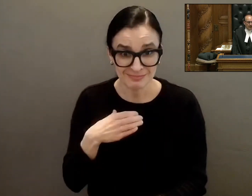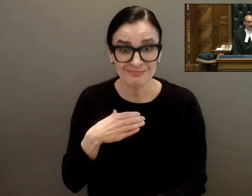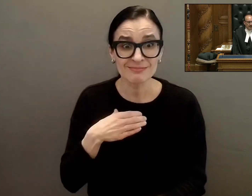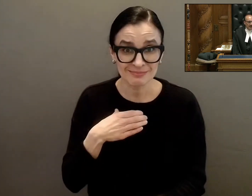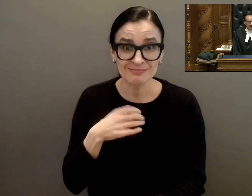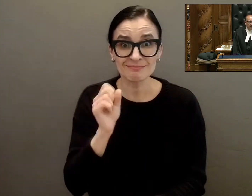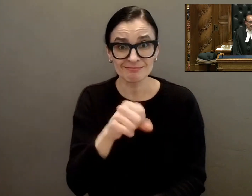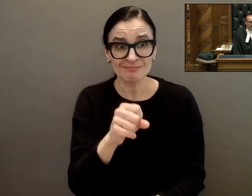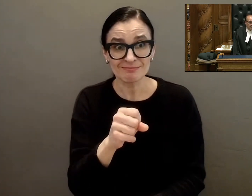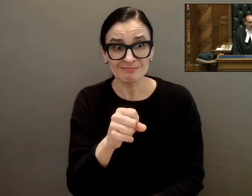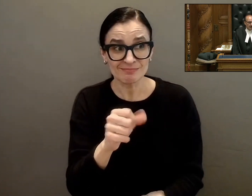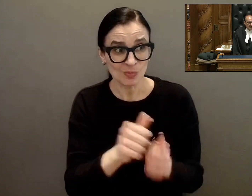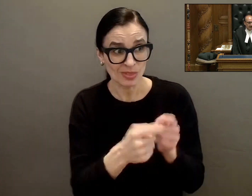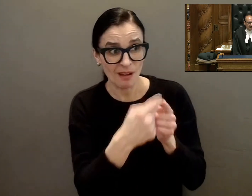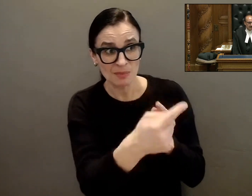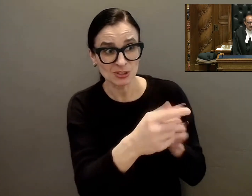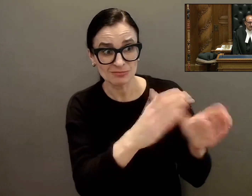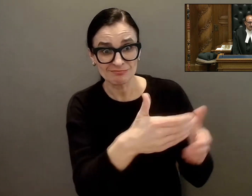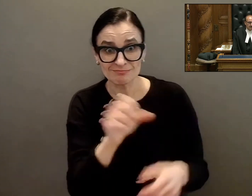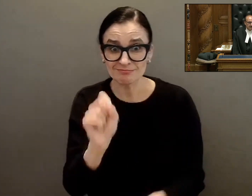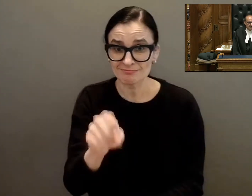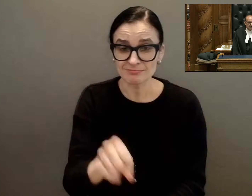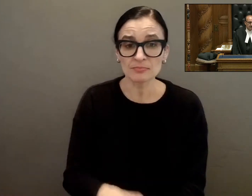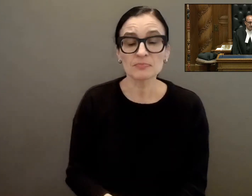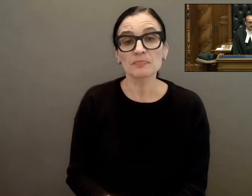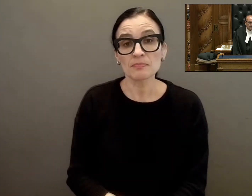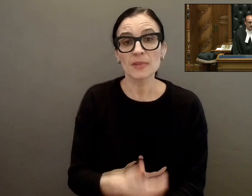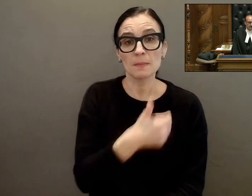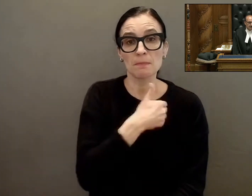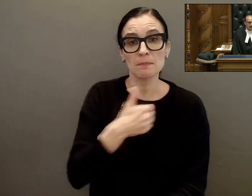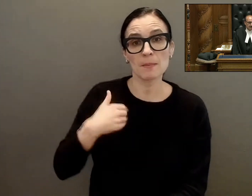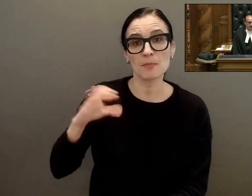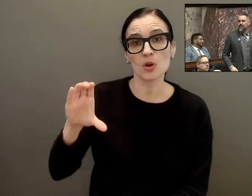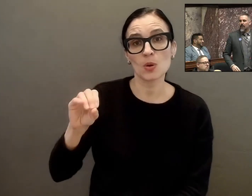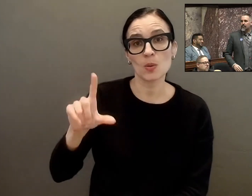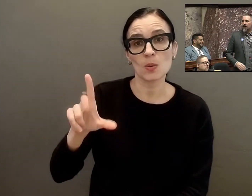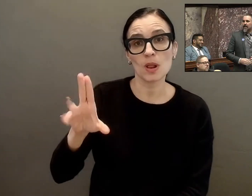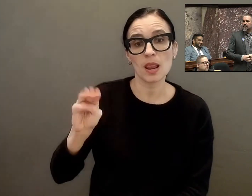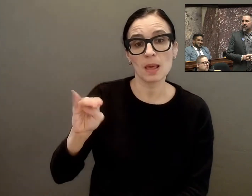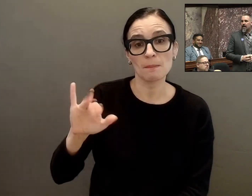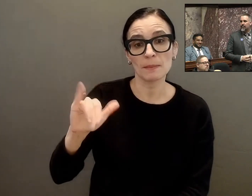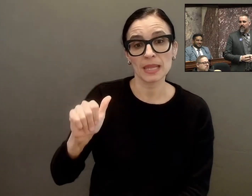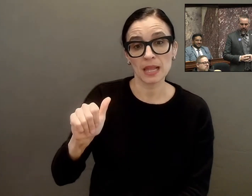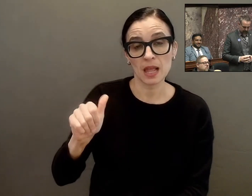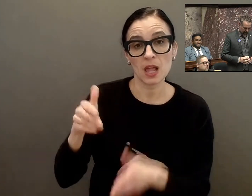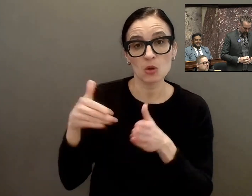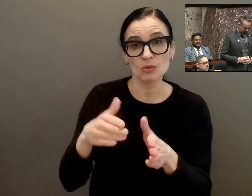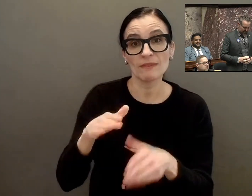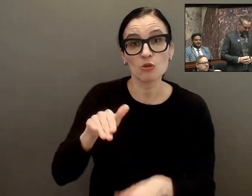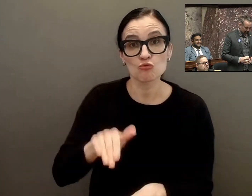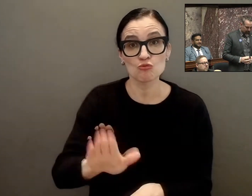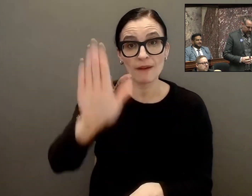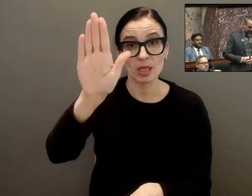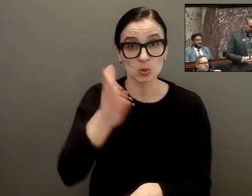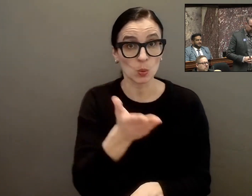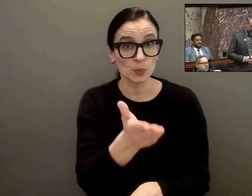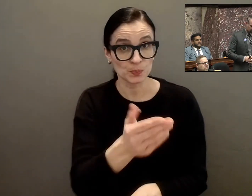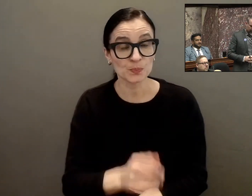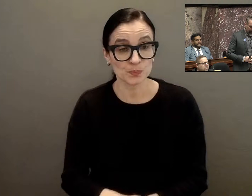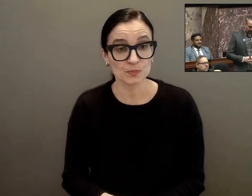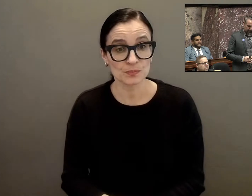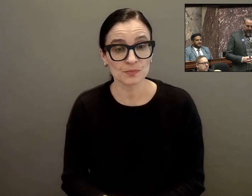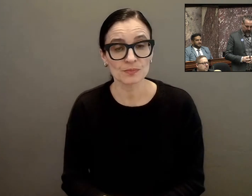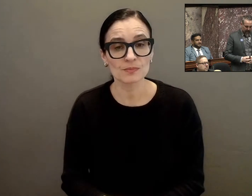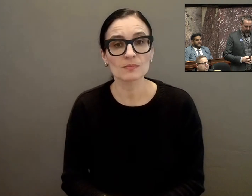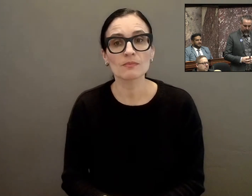Member for Columbia River Revelstoke. Thank you, Mr. Speaker. Mr. Speaker, this government likes to champion themselves as leaders